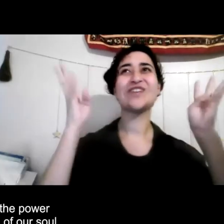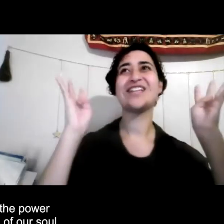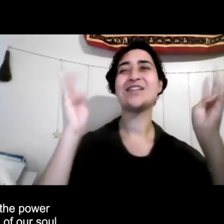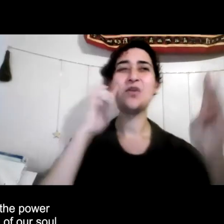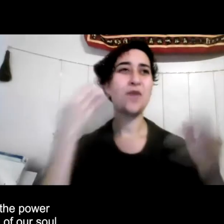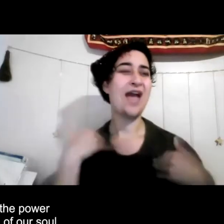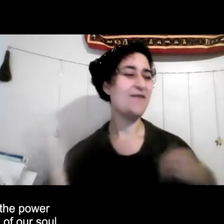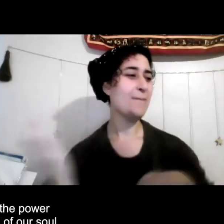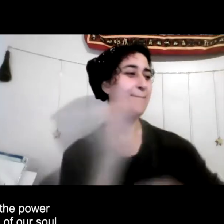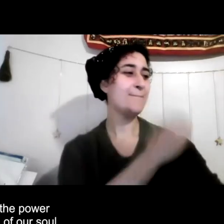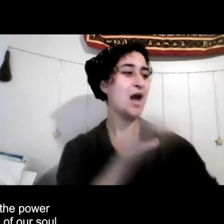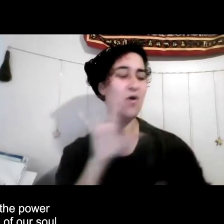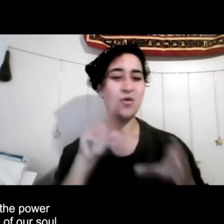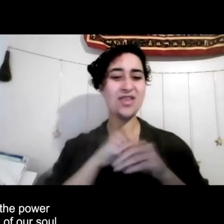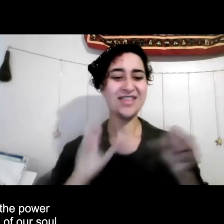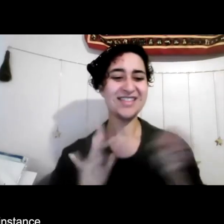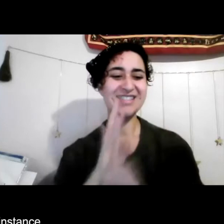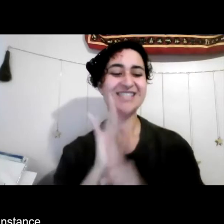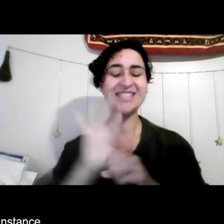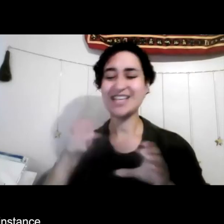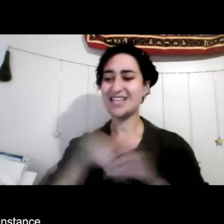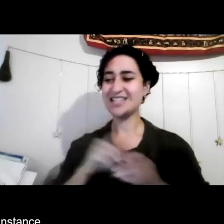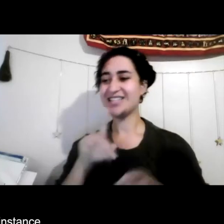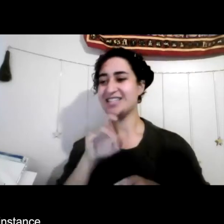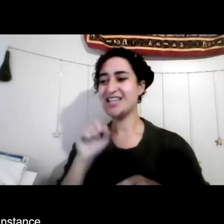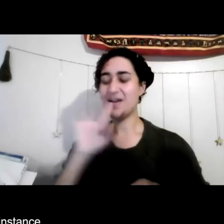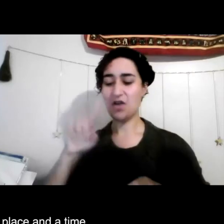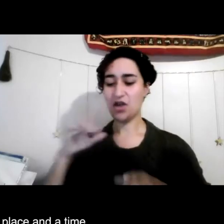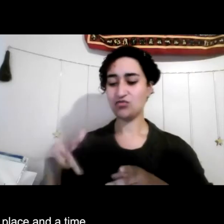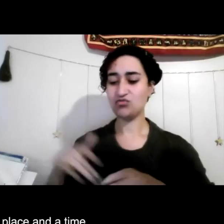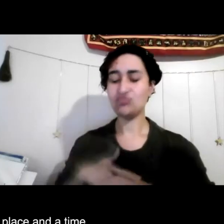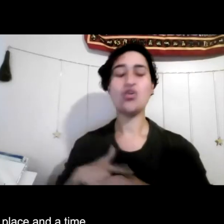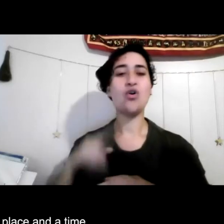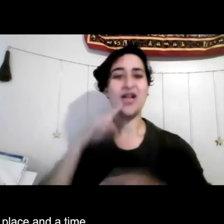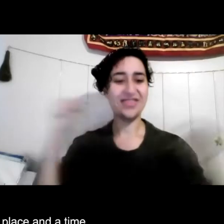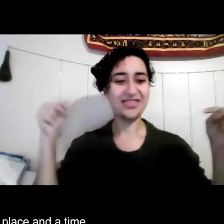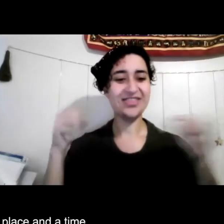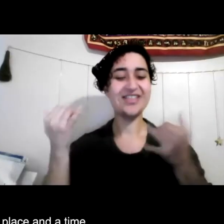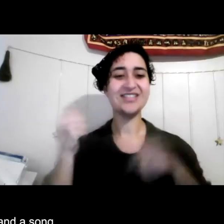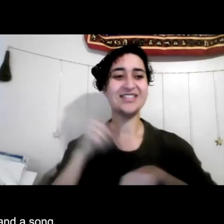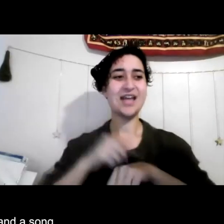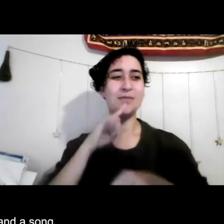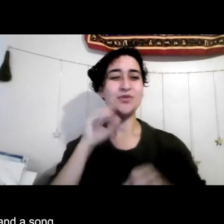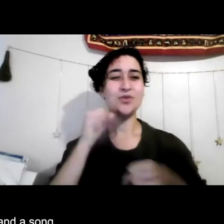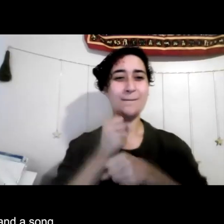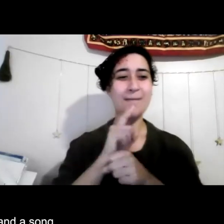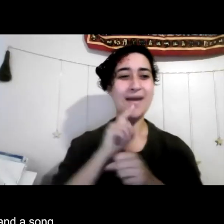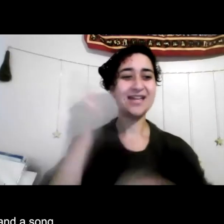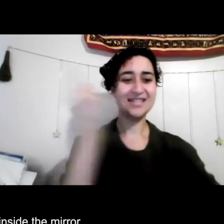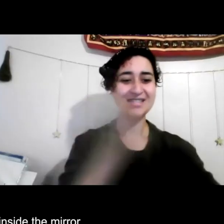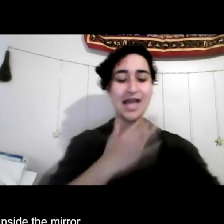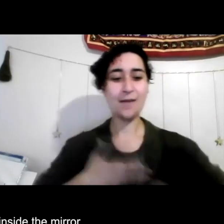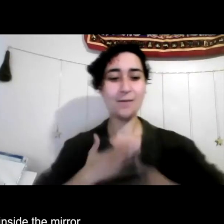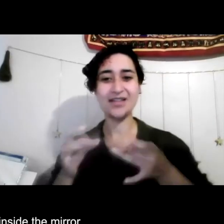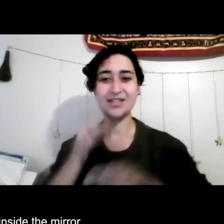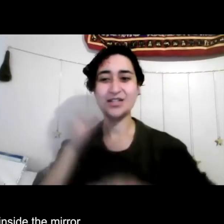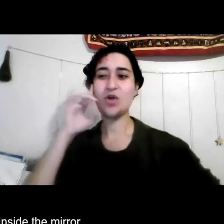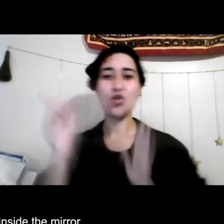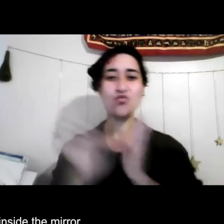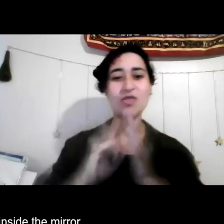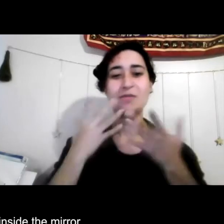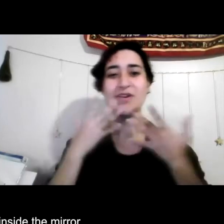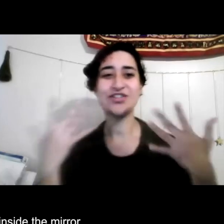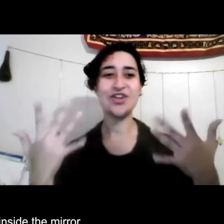power within the seed of our soul in this very instant to make a day and a place and a time and a rhythm and a song that finds